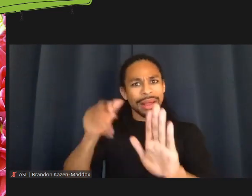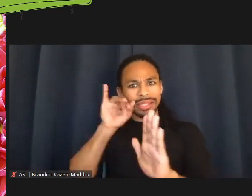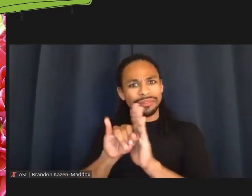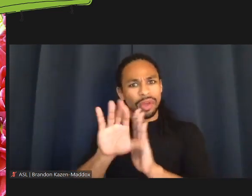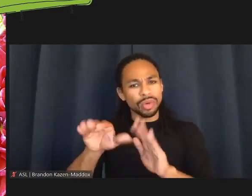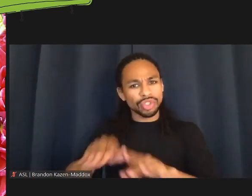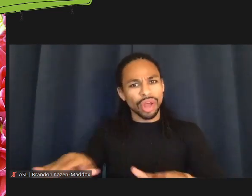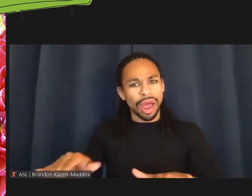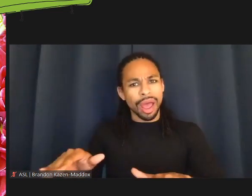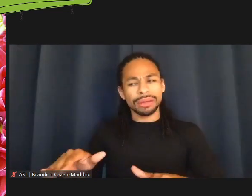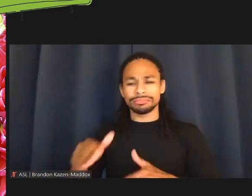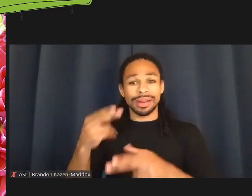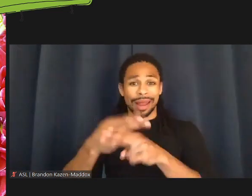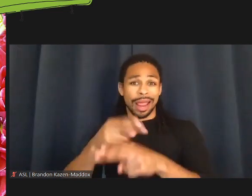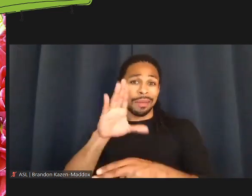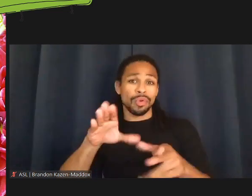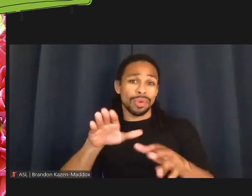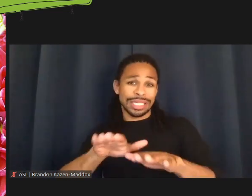2.